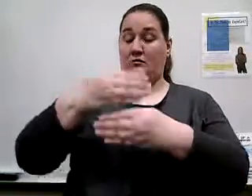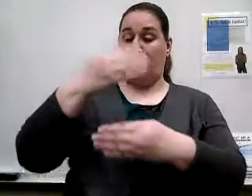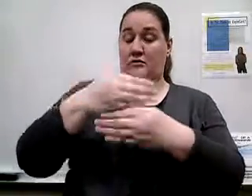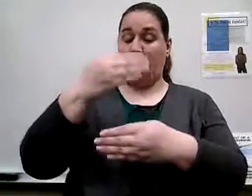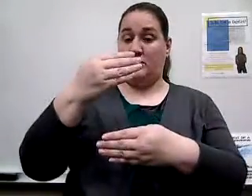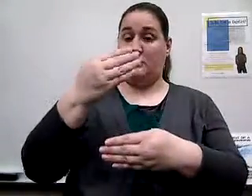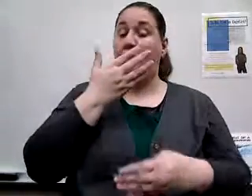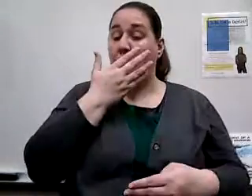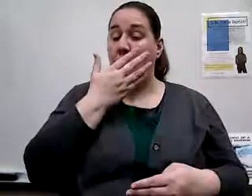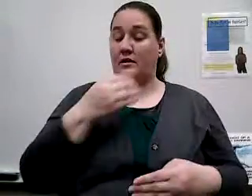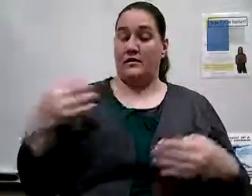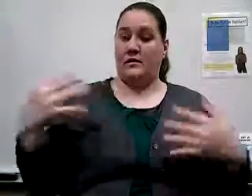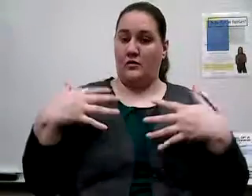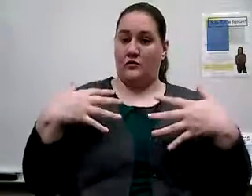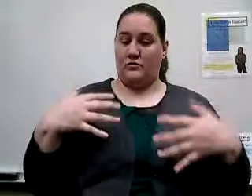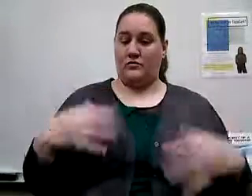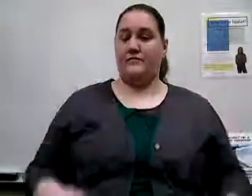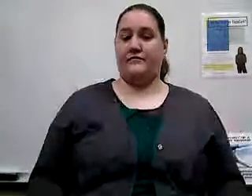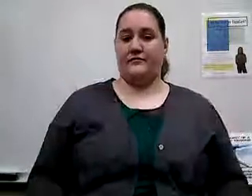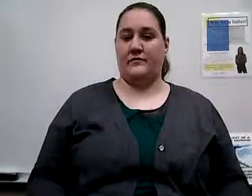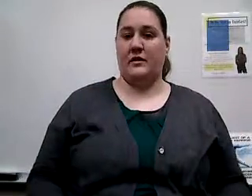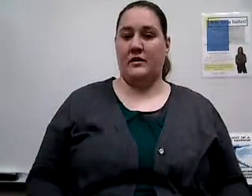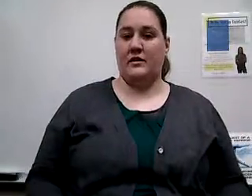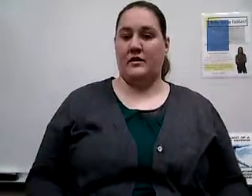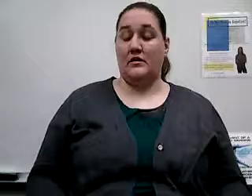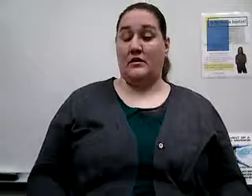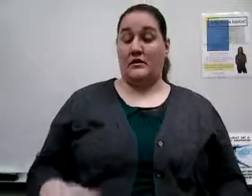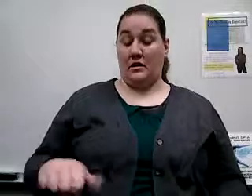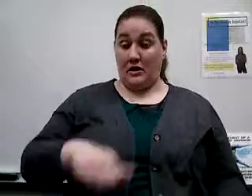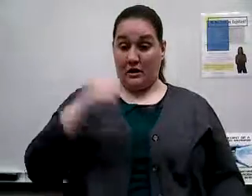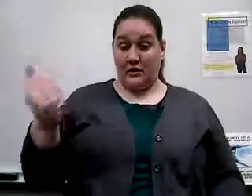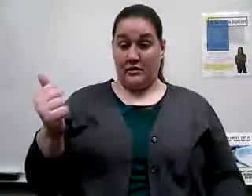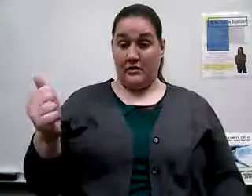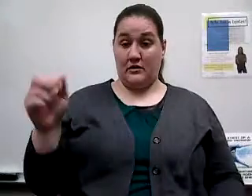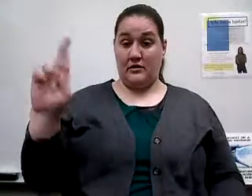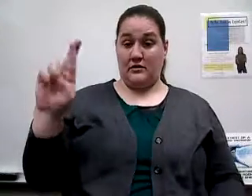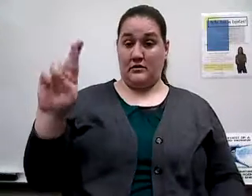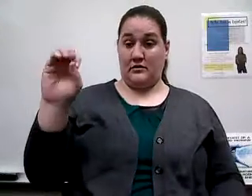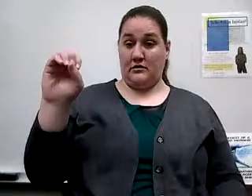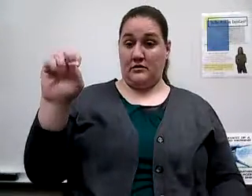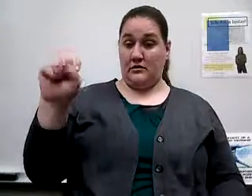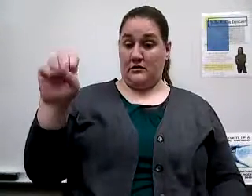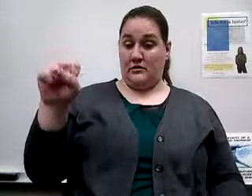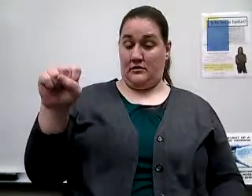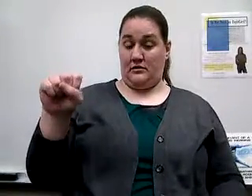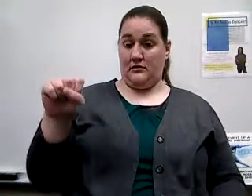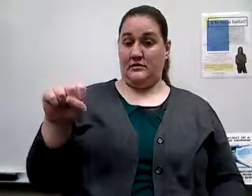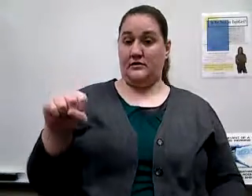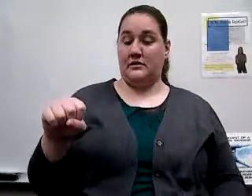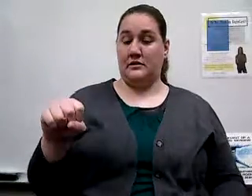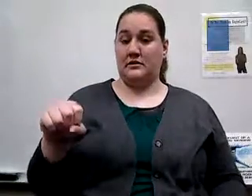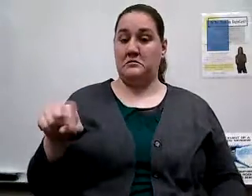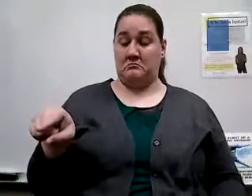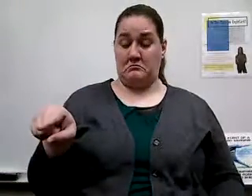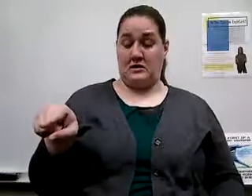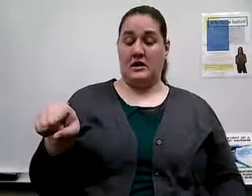one. Rod? Like when you're cooking and the steam from the pan hits the lid. Okay, that's one.